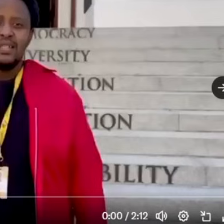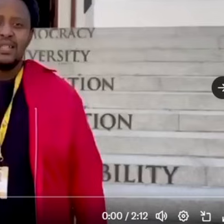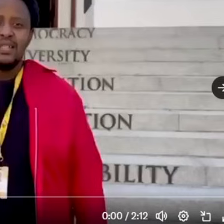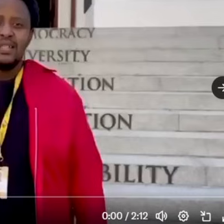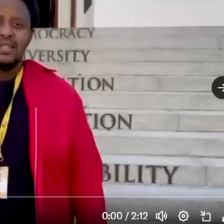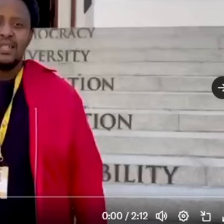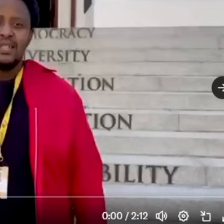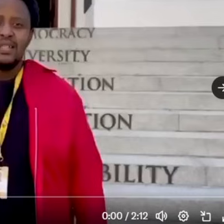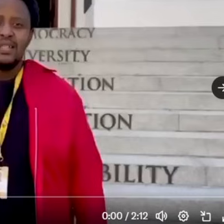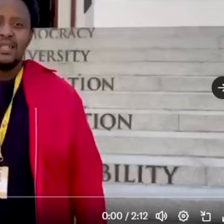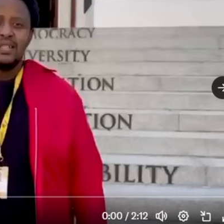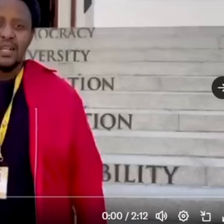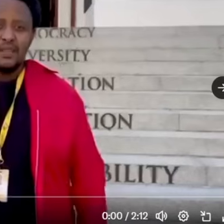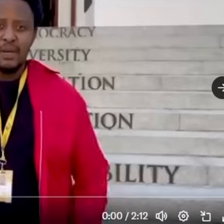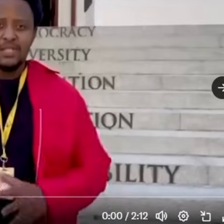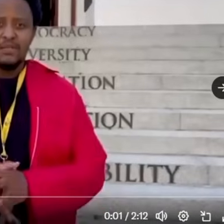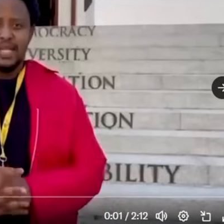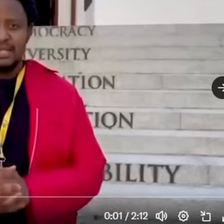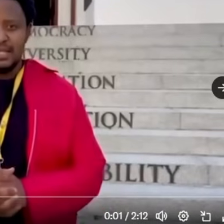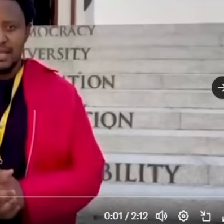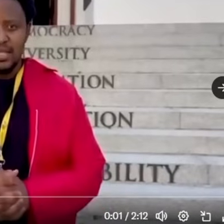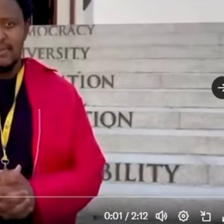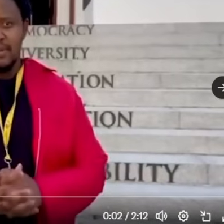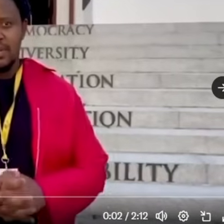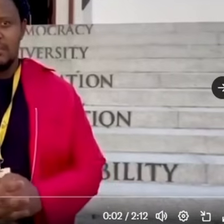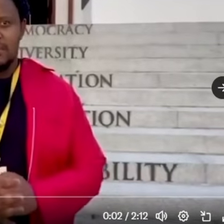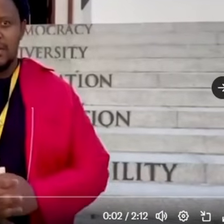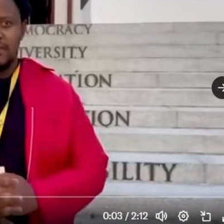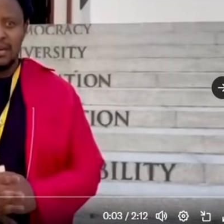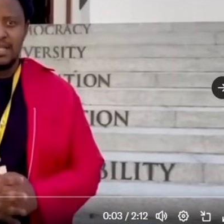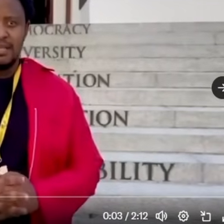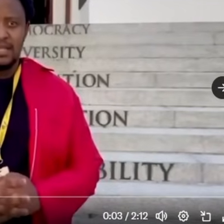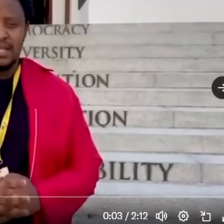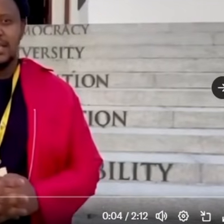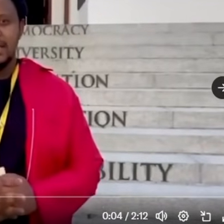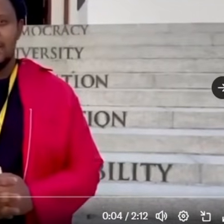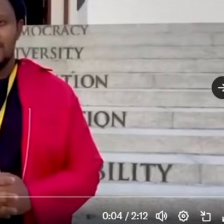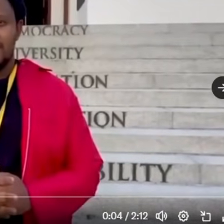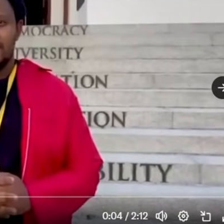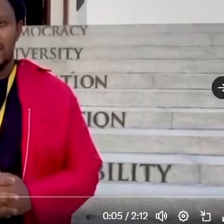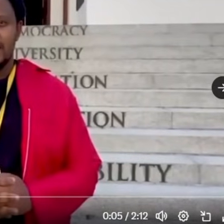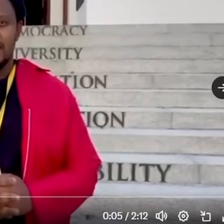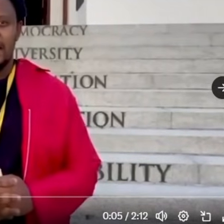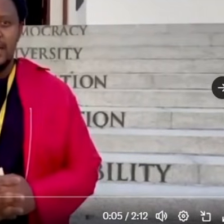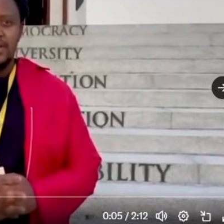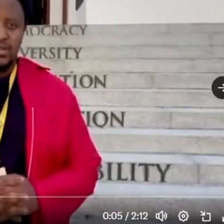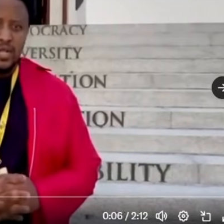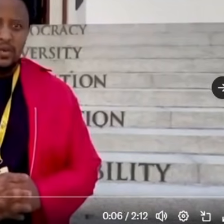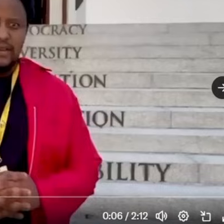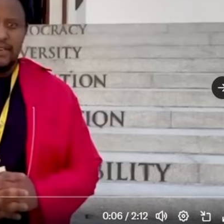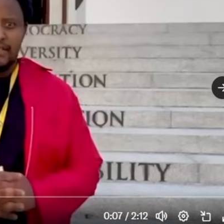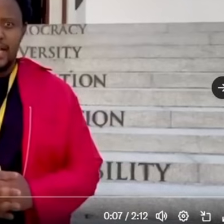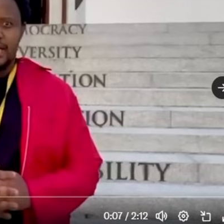spent 1.8 million rands. Thank you very much. My name is Nawo Tambo, a member of Parliament representing the Economic Freedom Fighters.